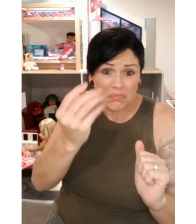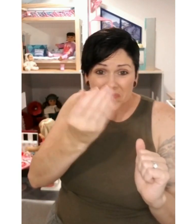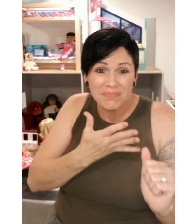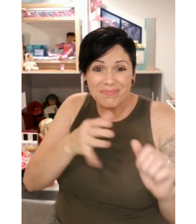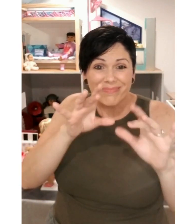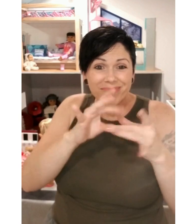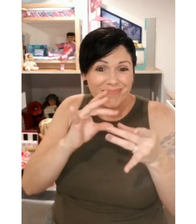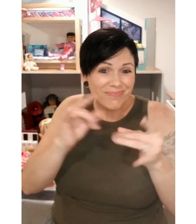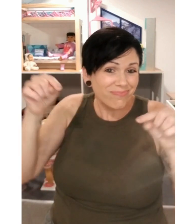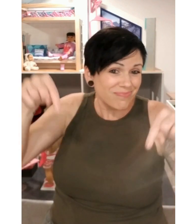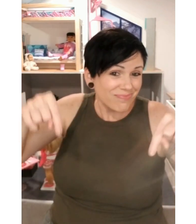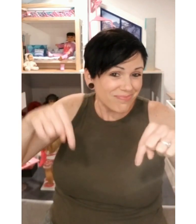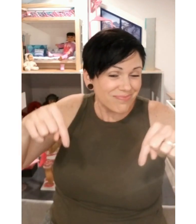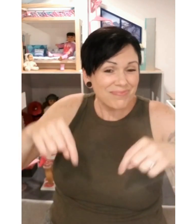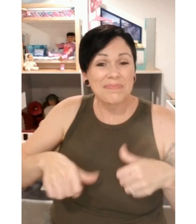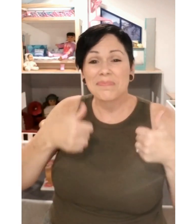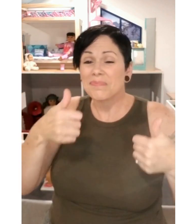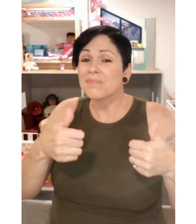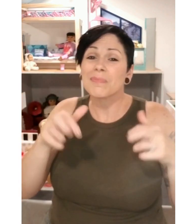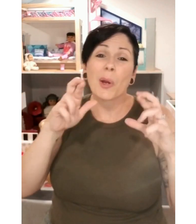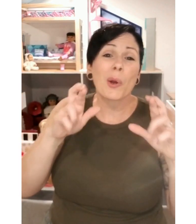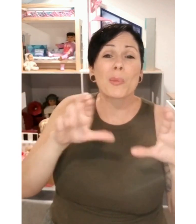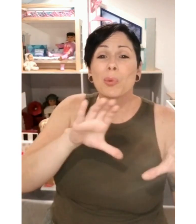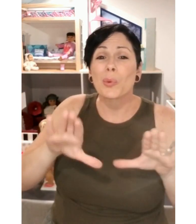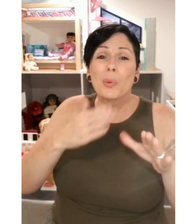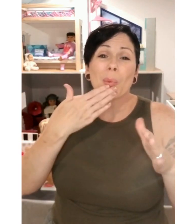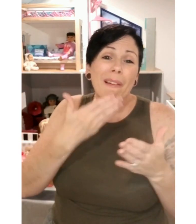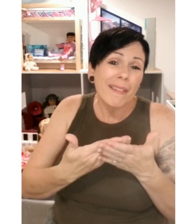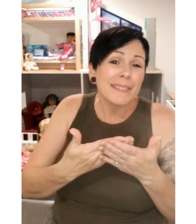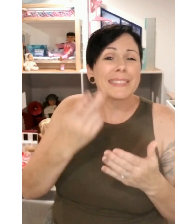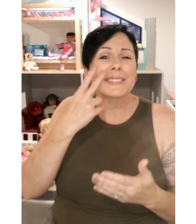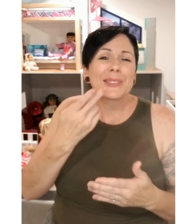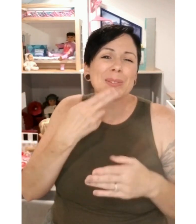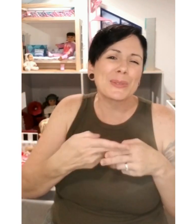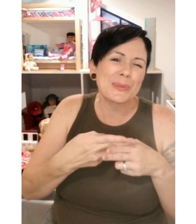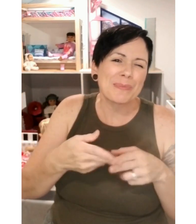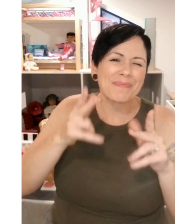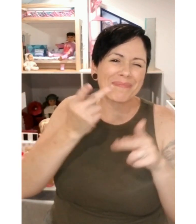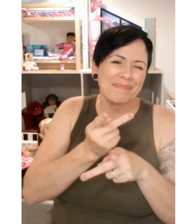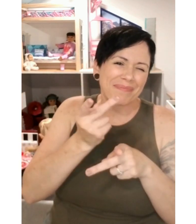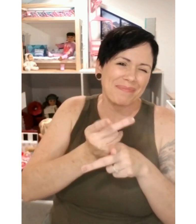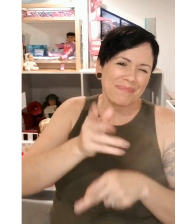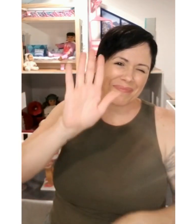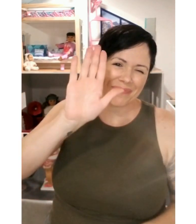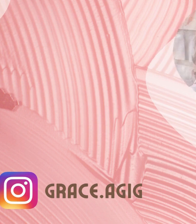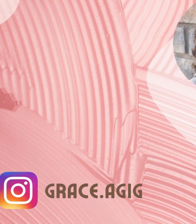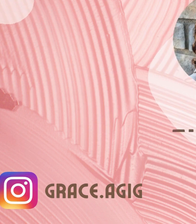I hope you're well, and I'm sure I will be back very soon with another video. Take care.